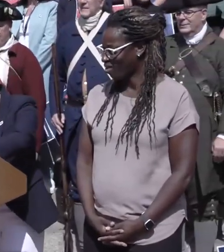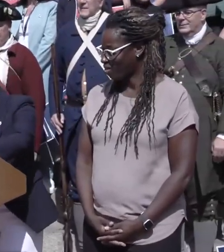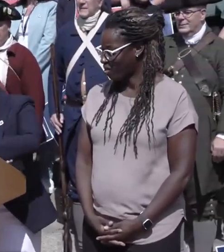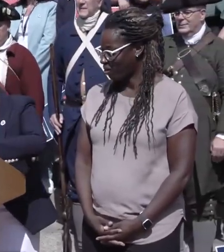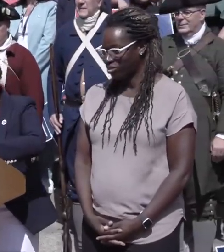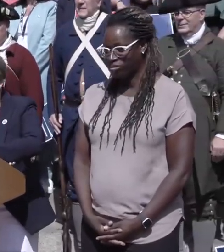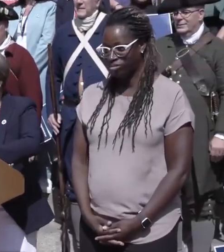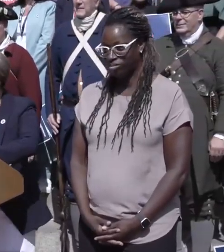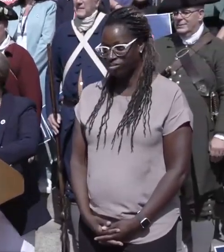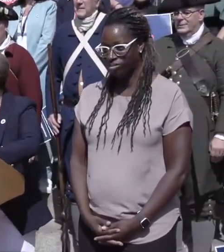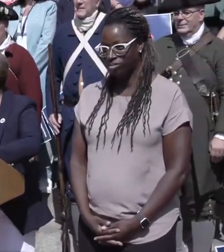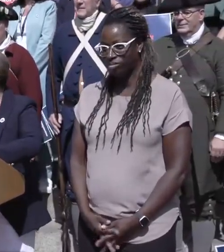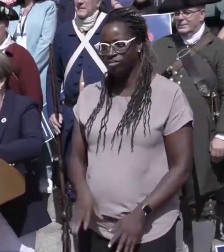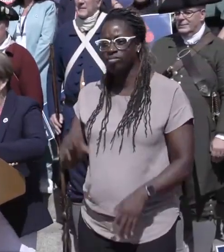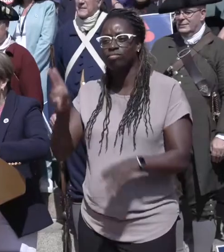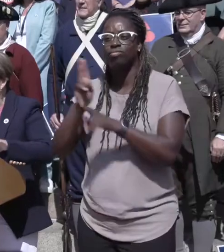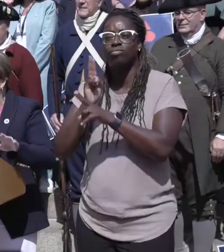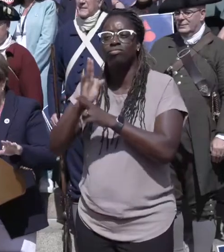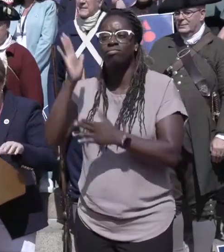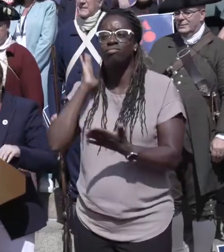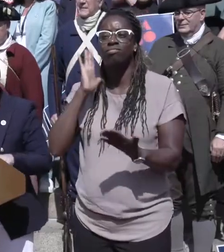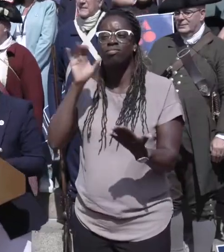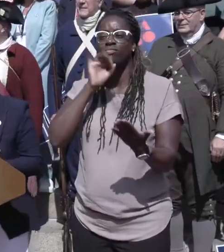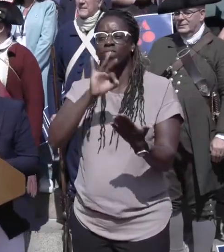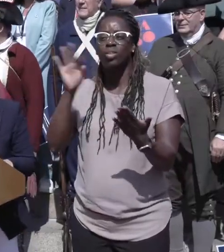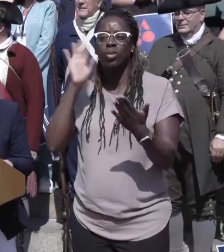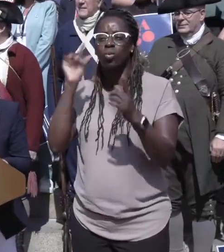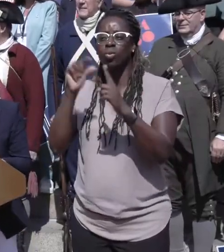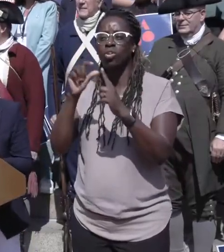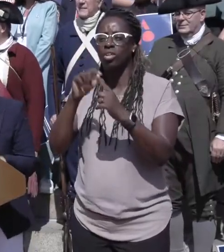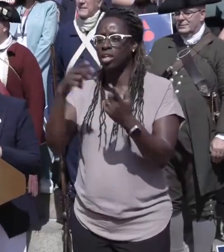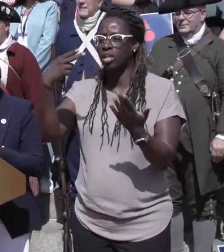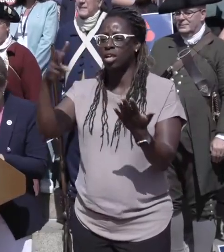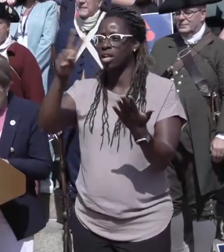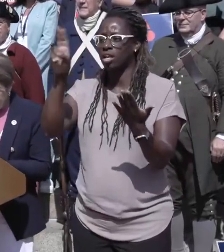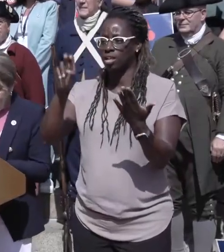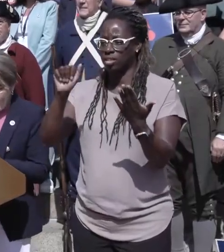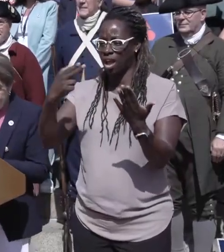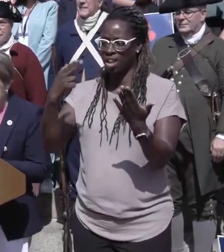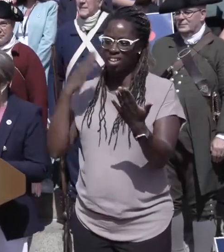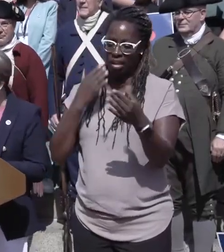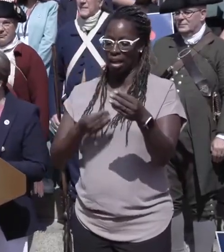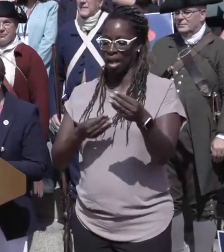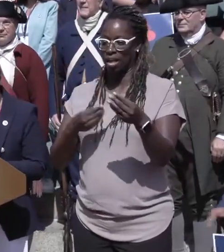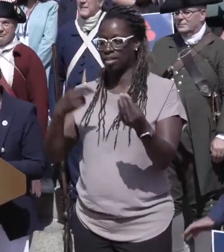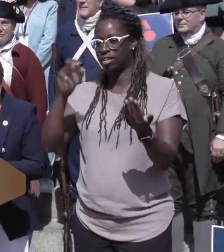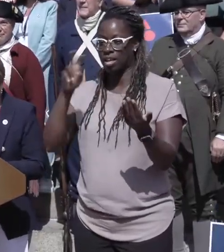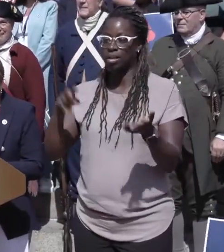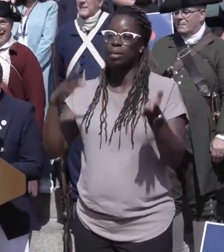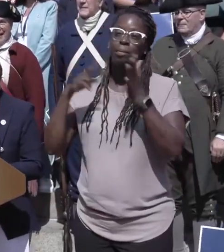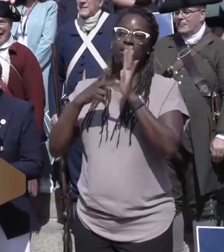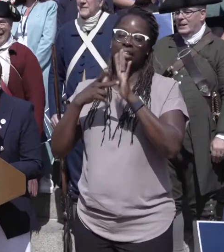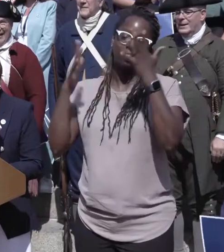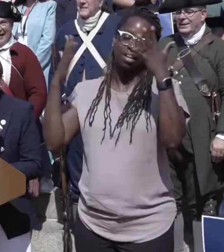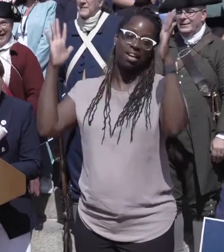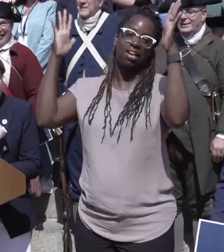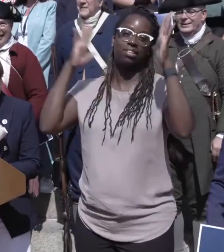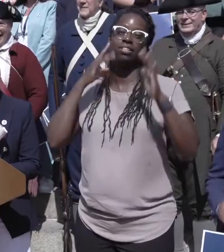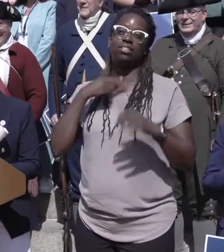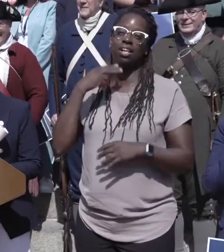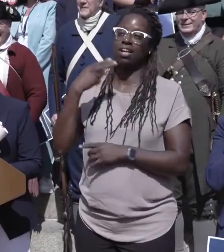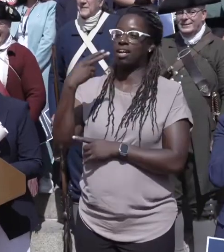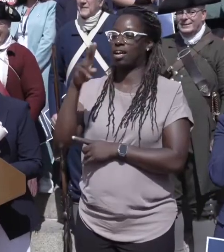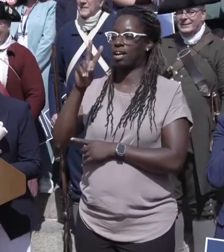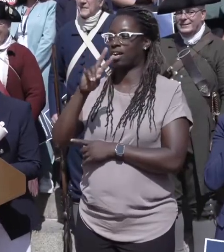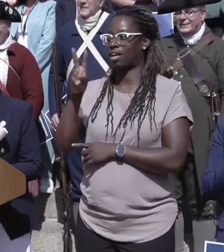Huzzah! All right. Thank you. Thank you to Paul Revere for another timely message, warning